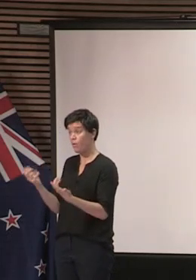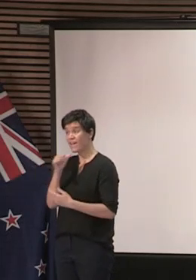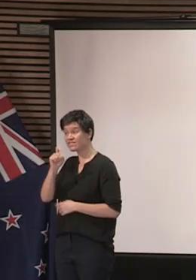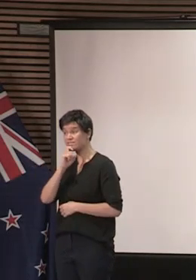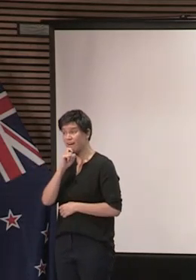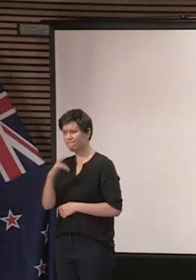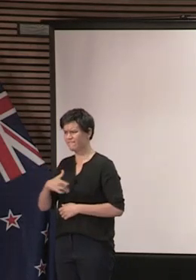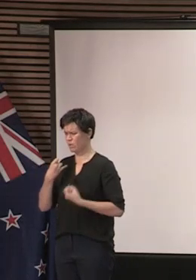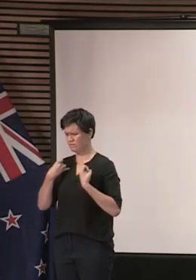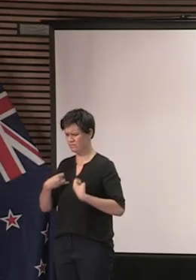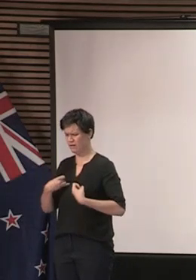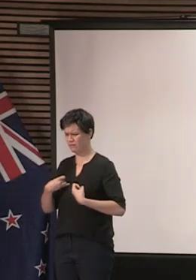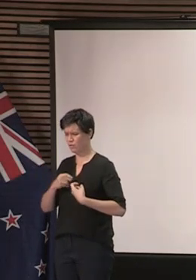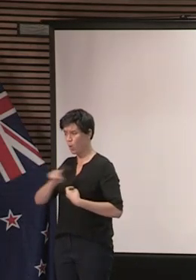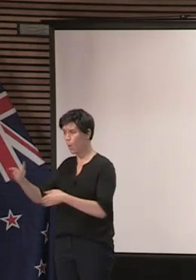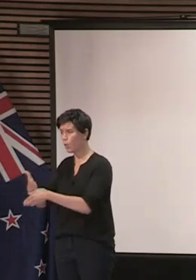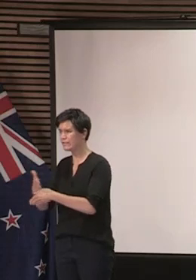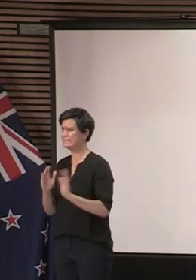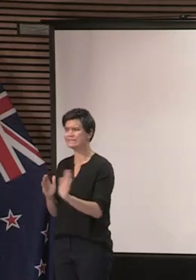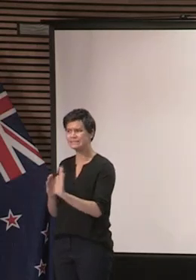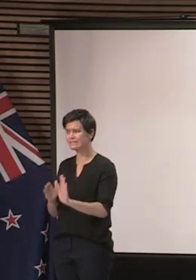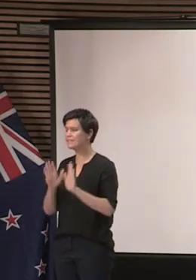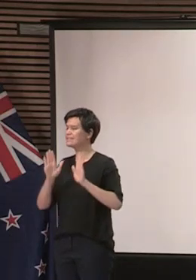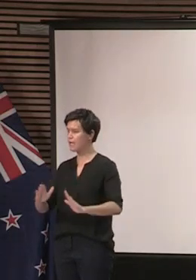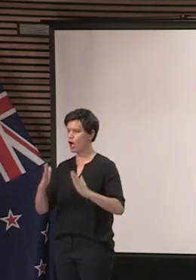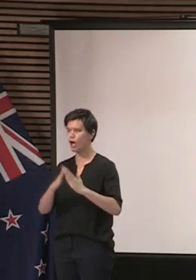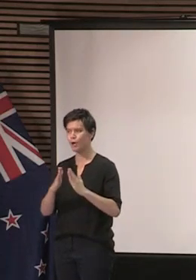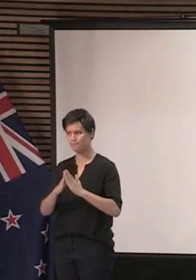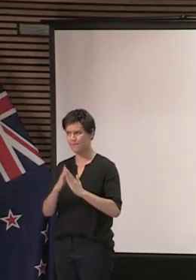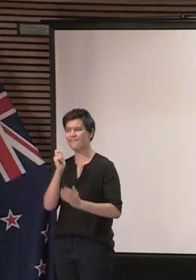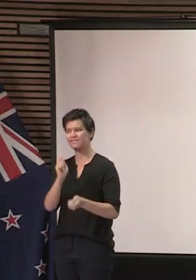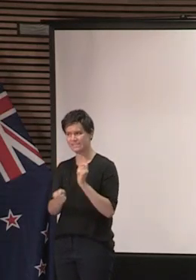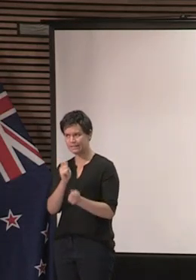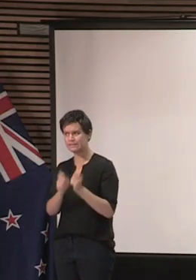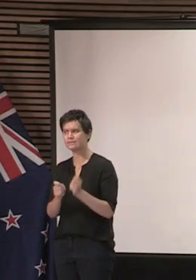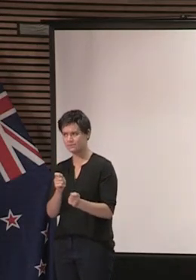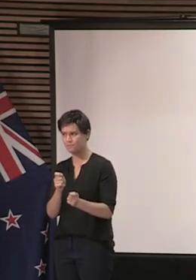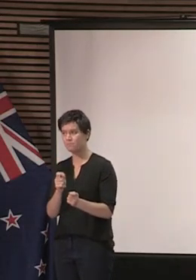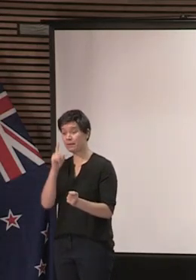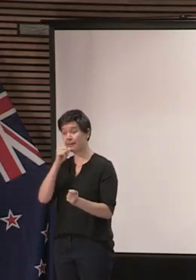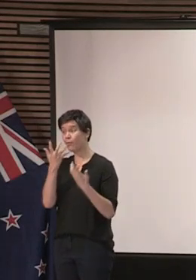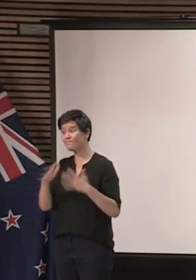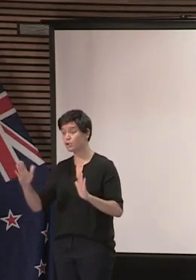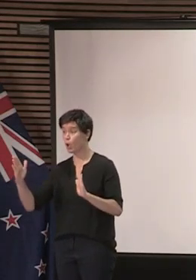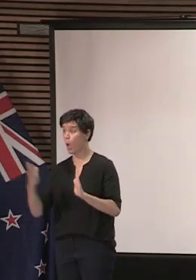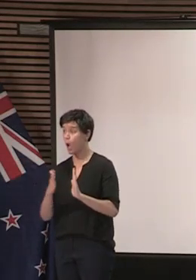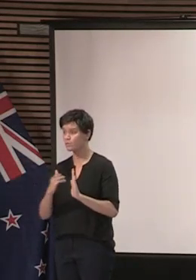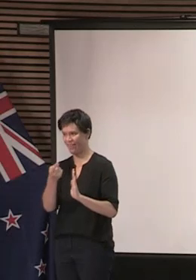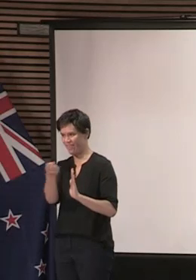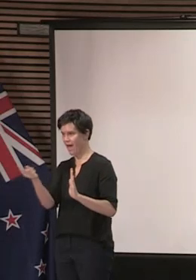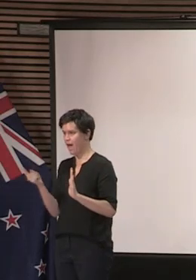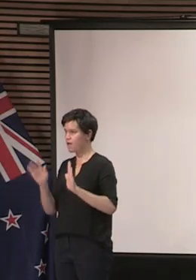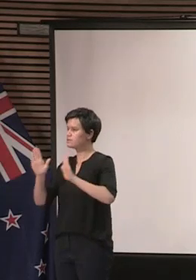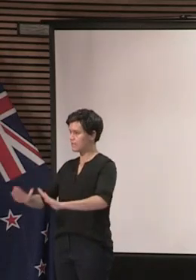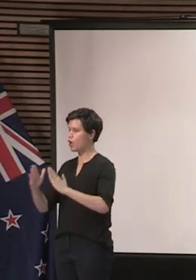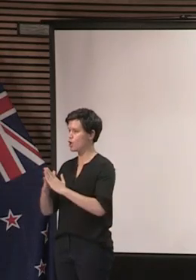and being tested, and then of course going in very hard with standing people down and testing all those who may have been close contacts.